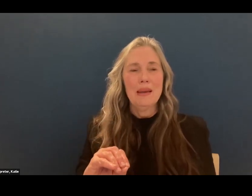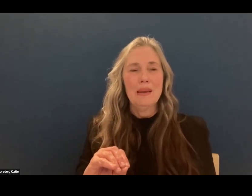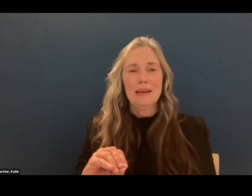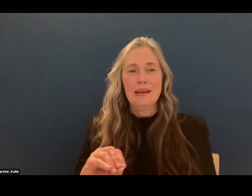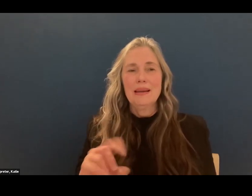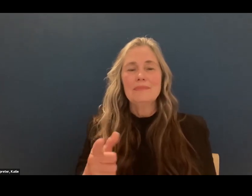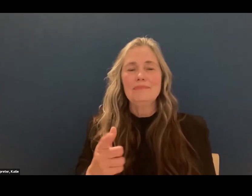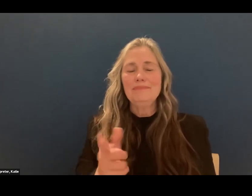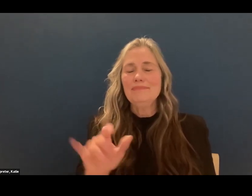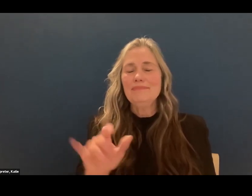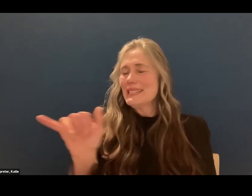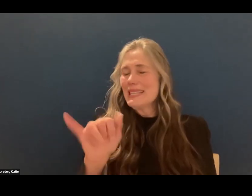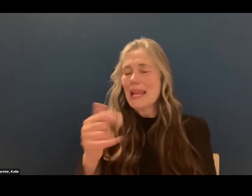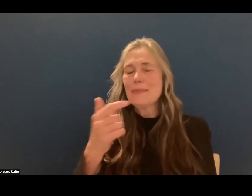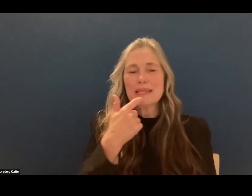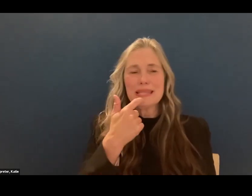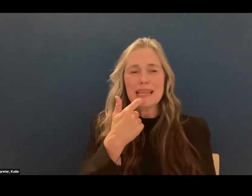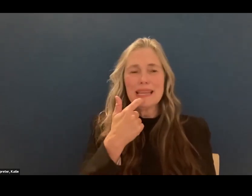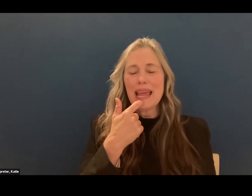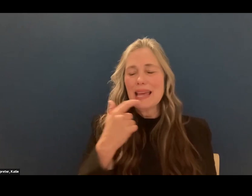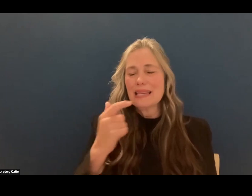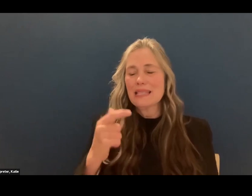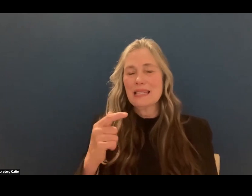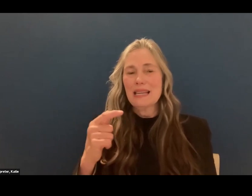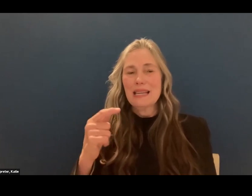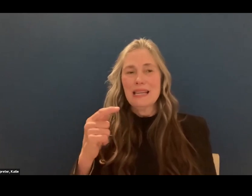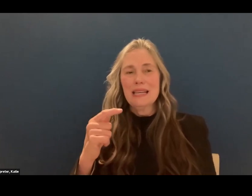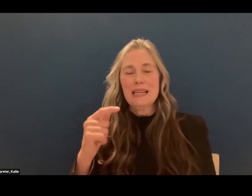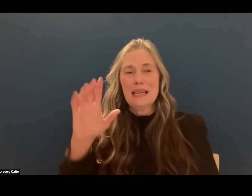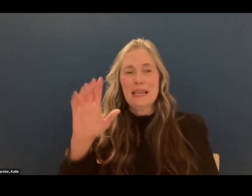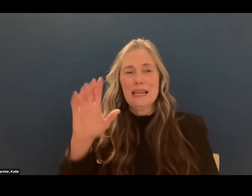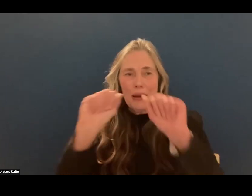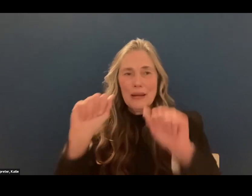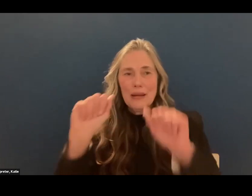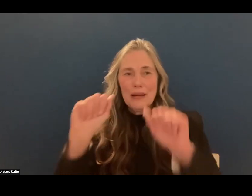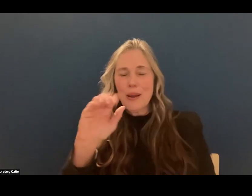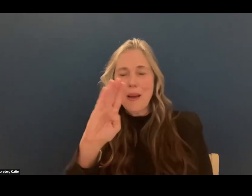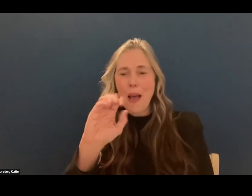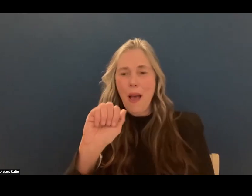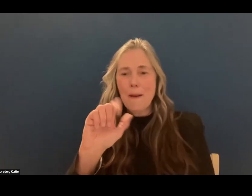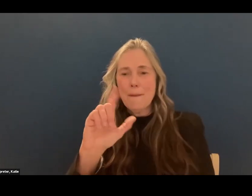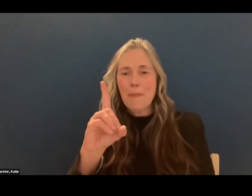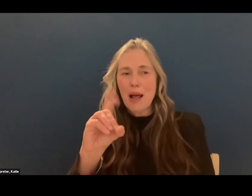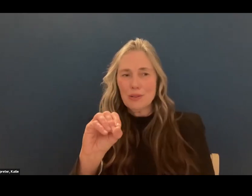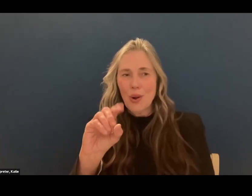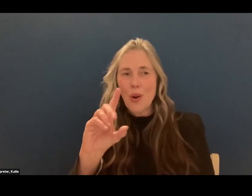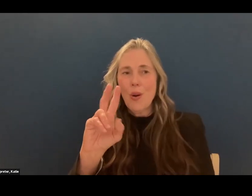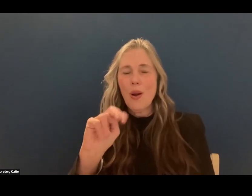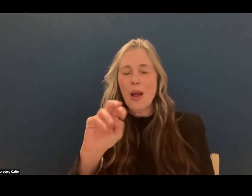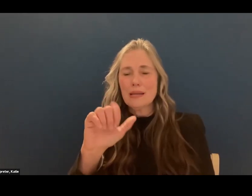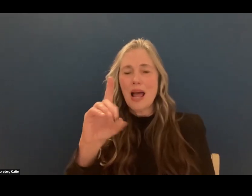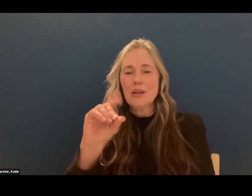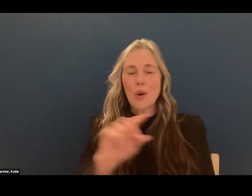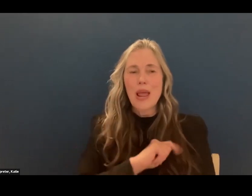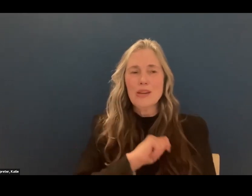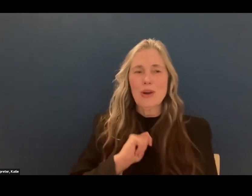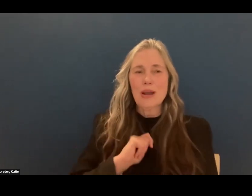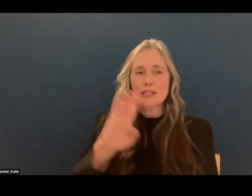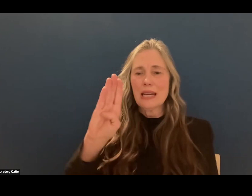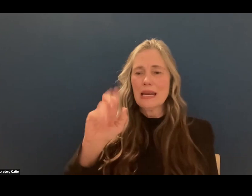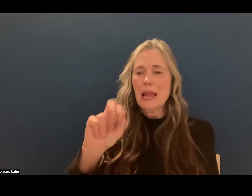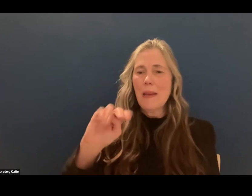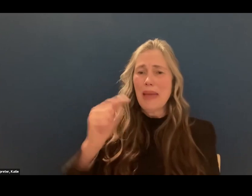Dr. Maldonado and Trustee Banning, we visited 11 schools since our last board meeting, which has been amazing.